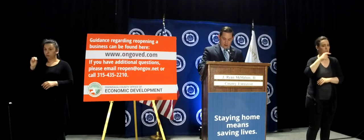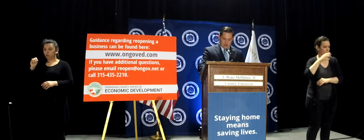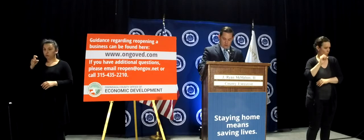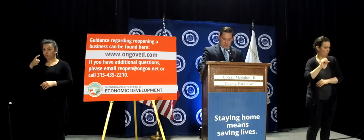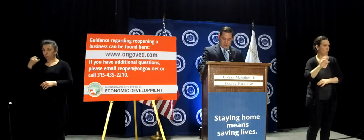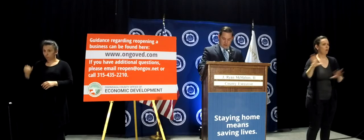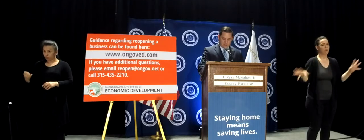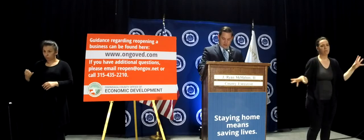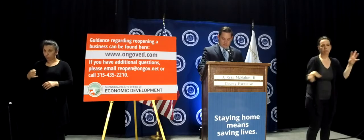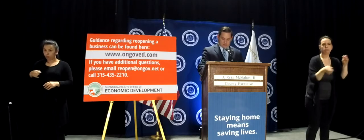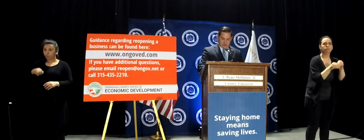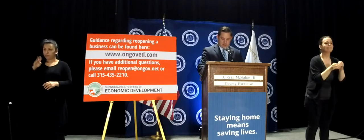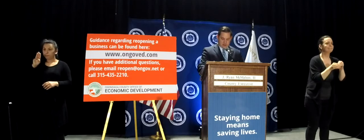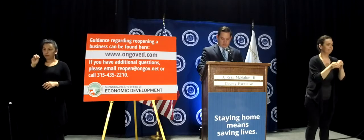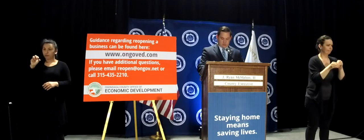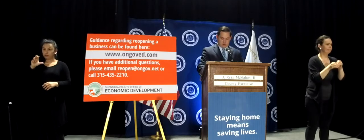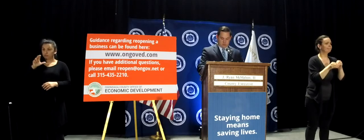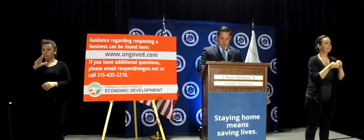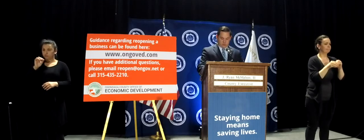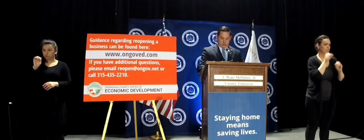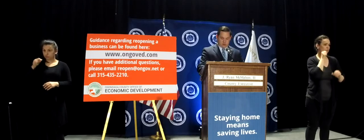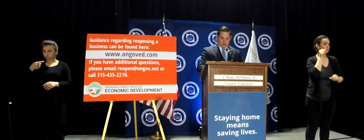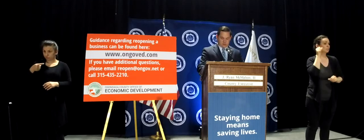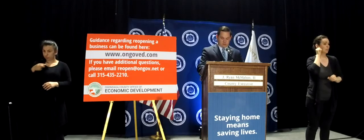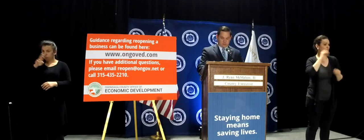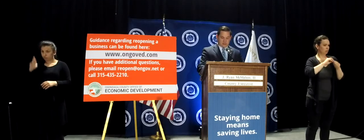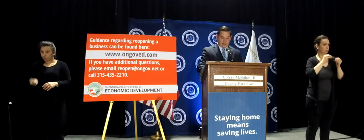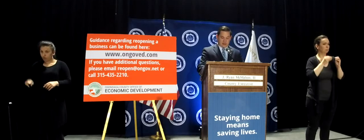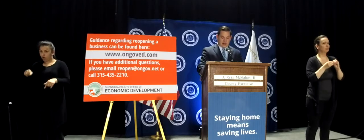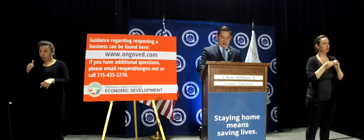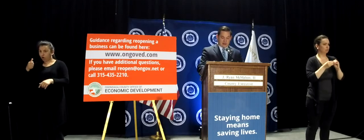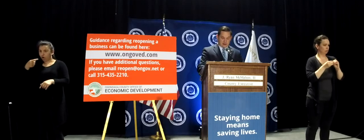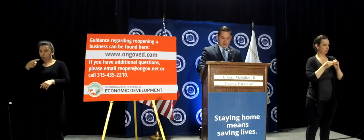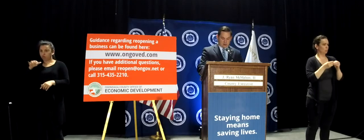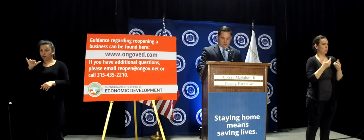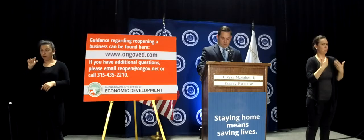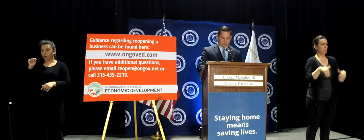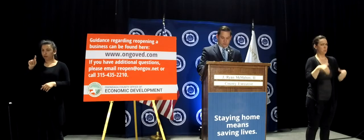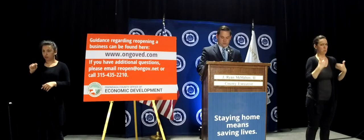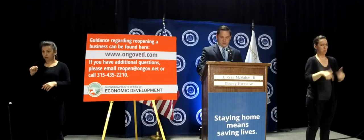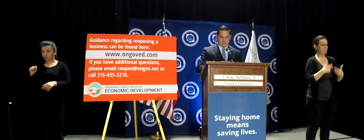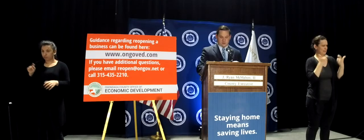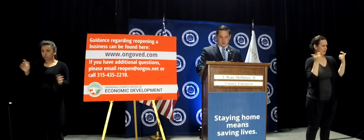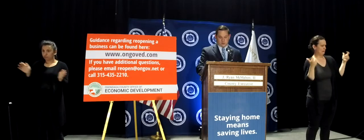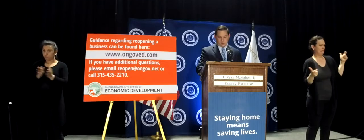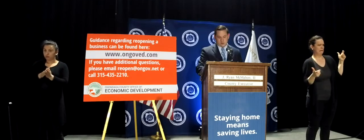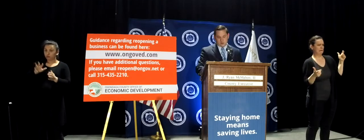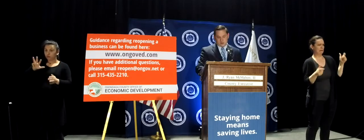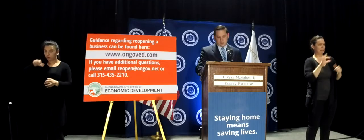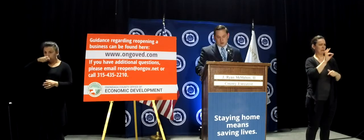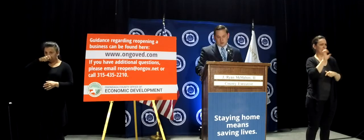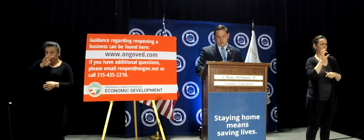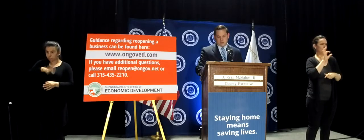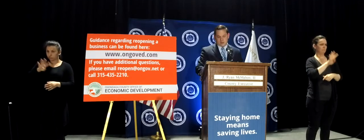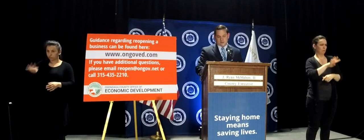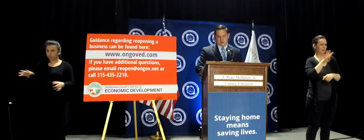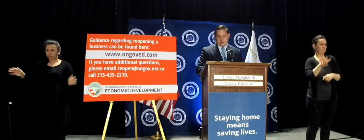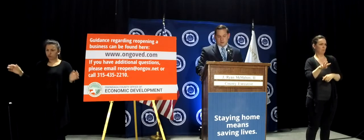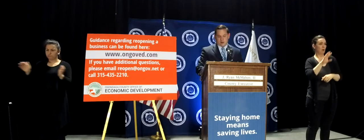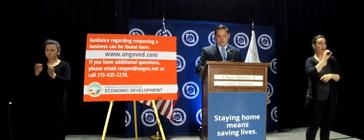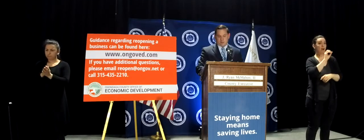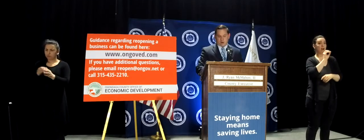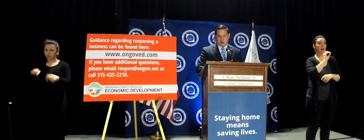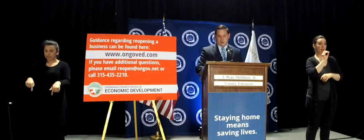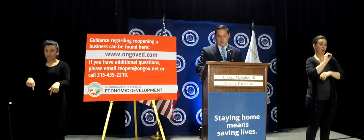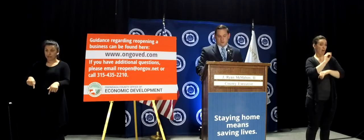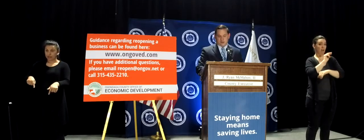Right now, yesterday's number, we had another big day in Onondaga, 944 tests alone. Yesterday,